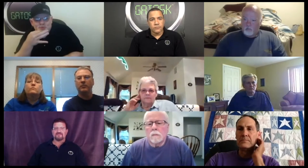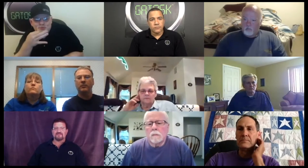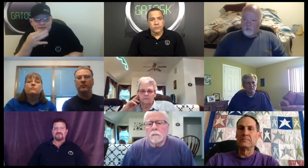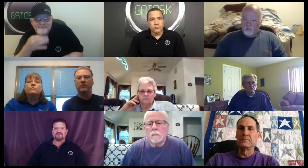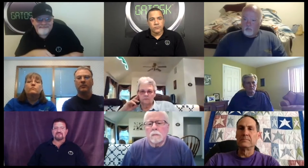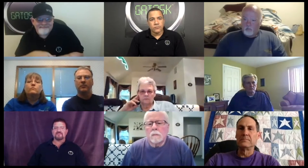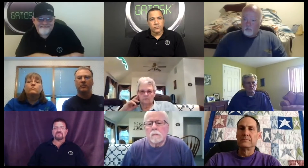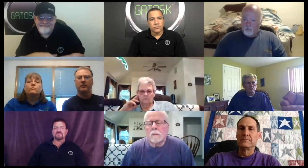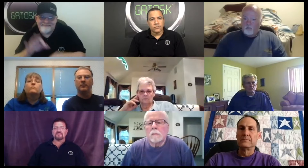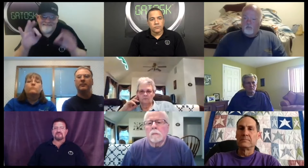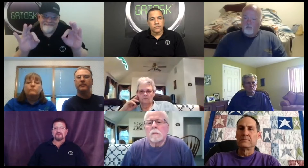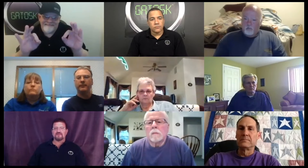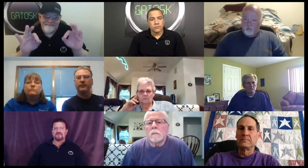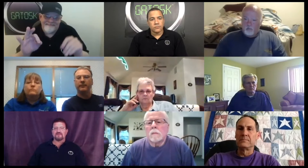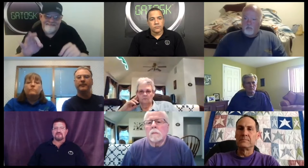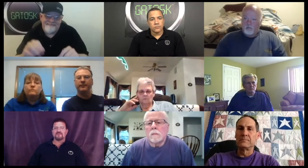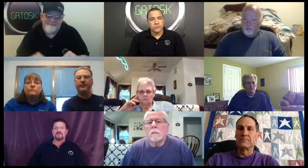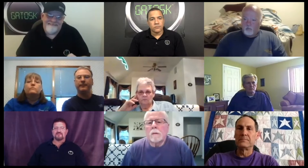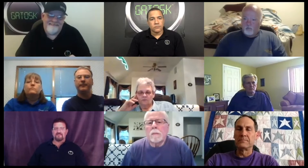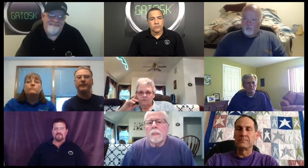pretty soon. All right?